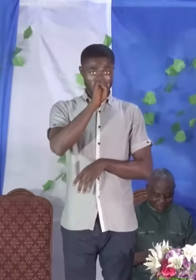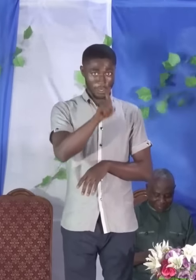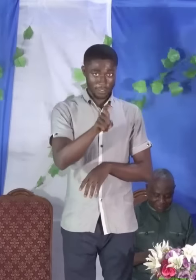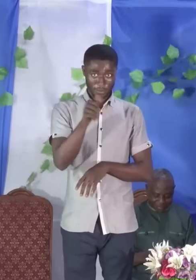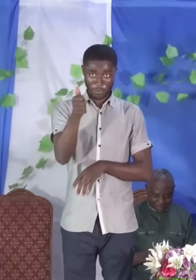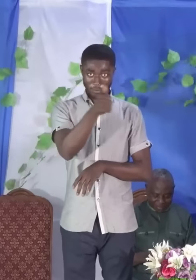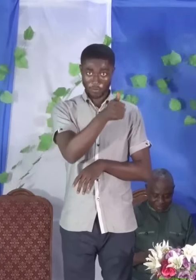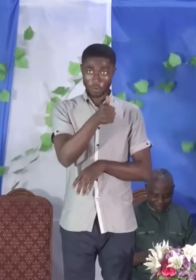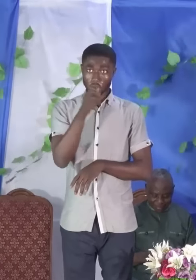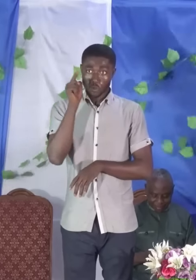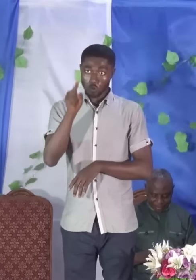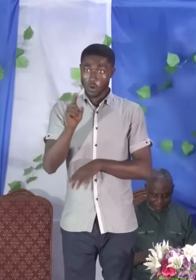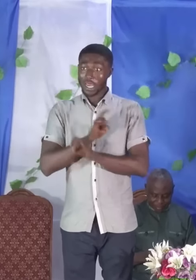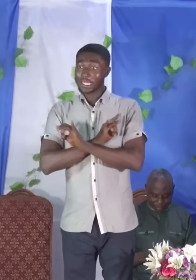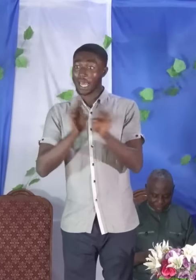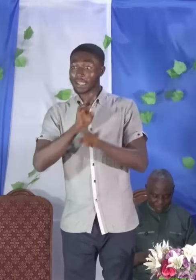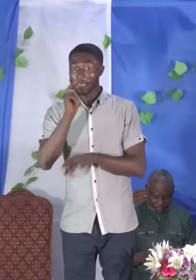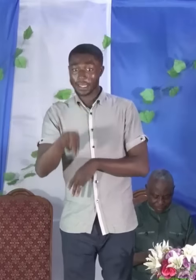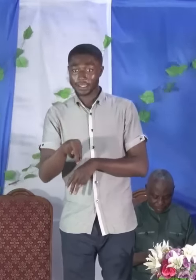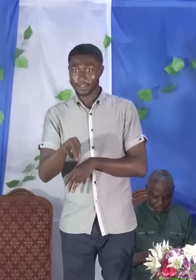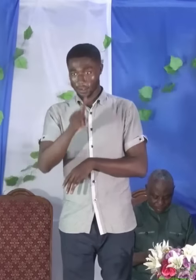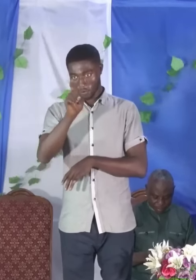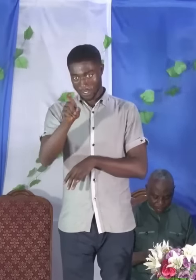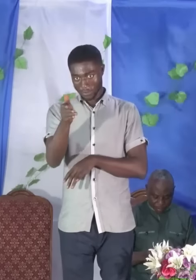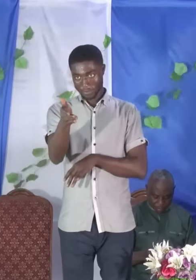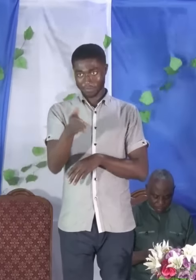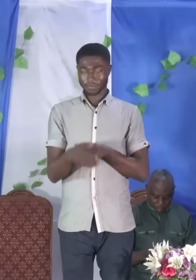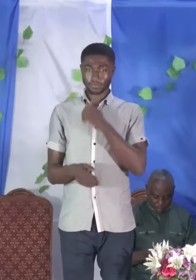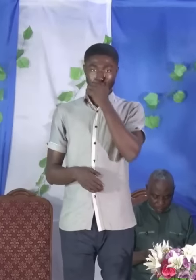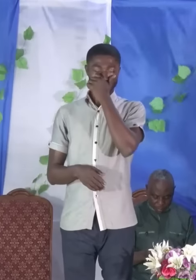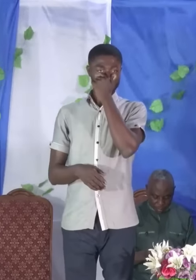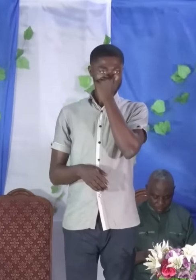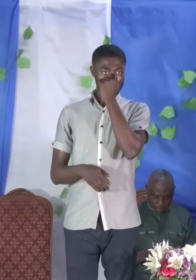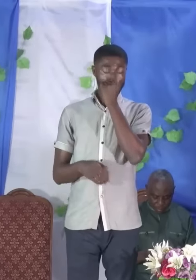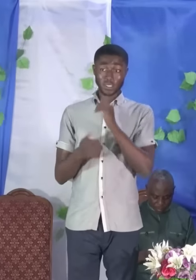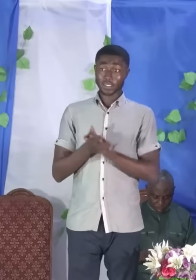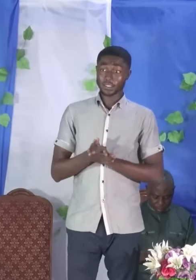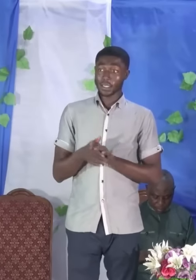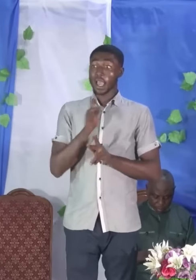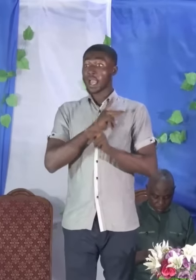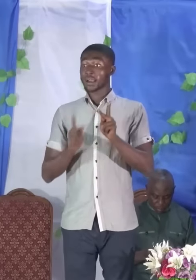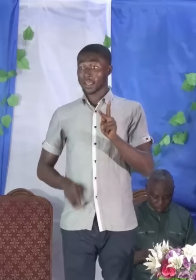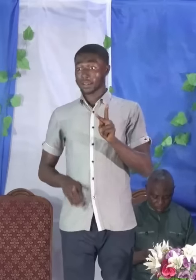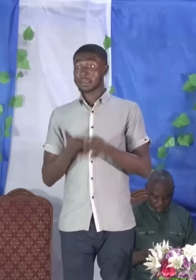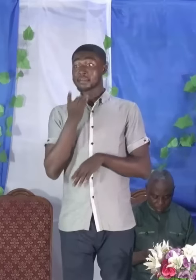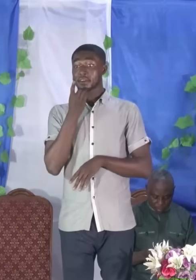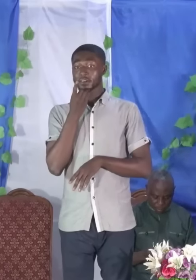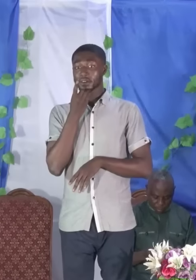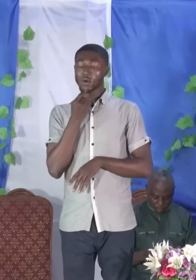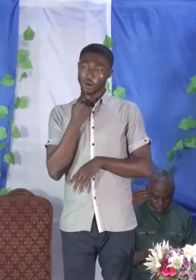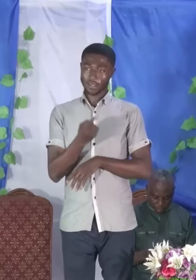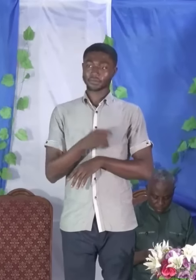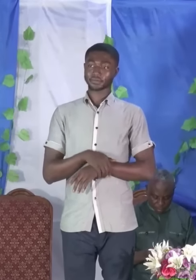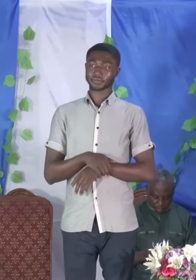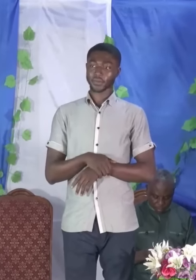ɛtwa sɛ yɛtumi ma ɛkɔduru gyinabea bi a saa asɛm no ɛwɔ bible mu no yɛtumi ne david ɛka w'ani